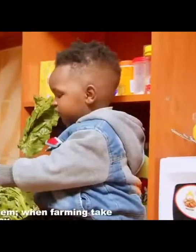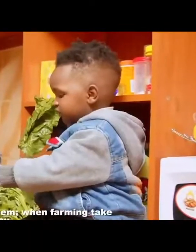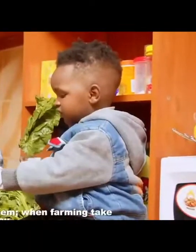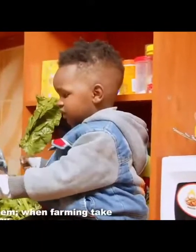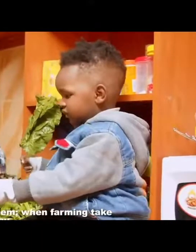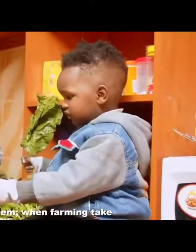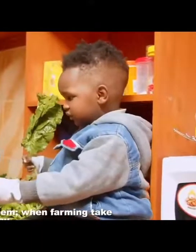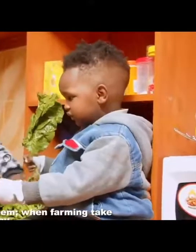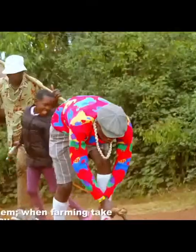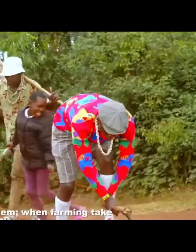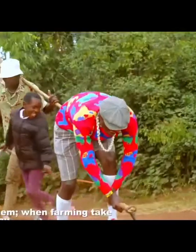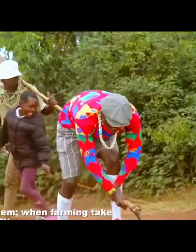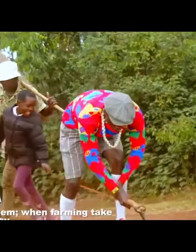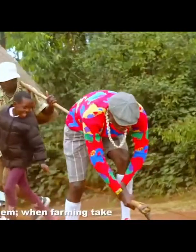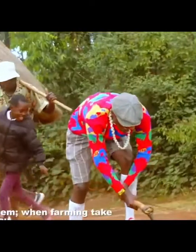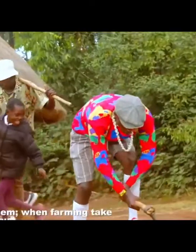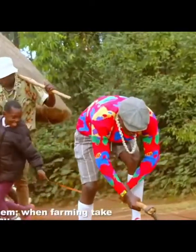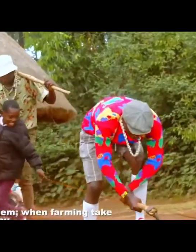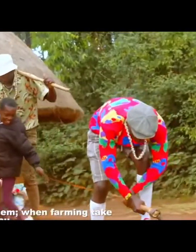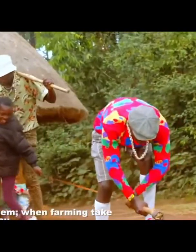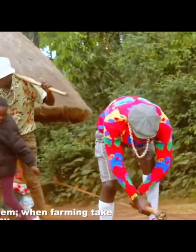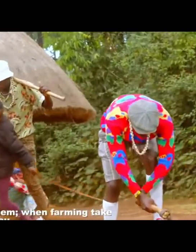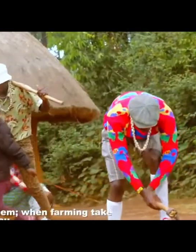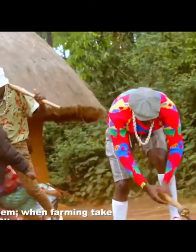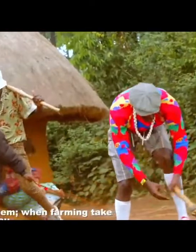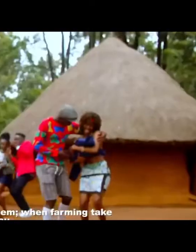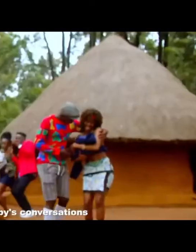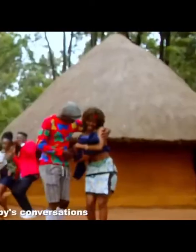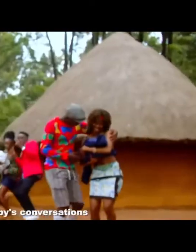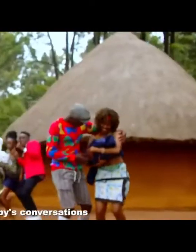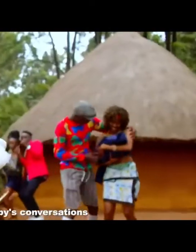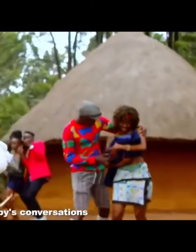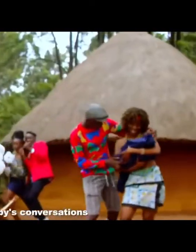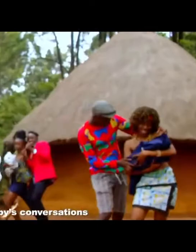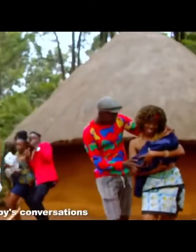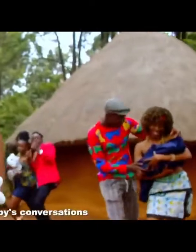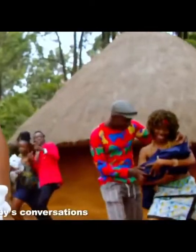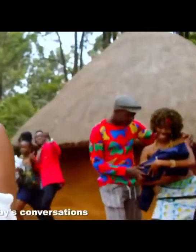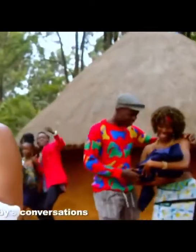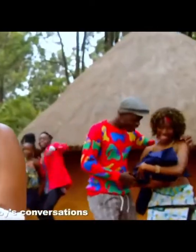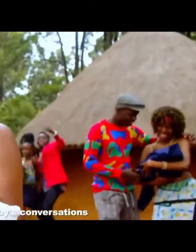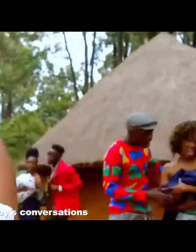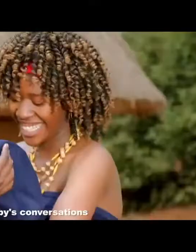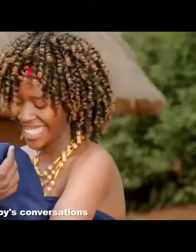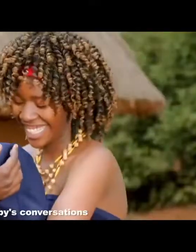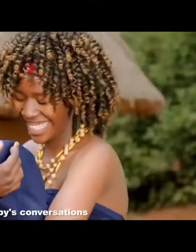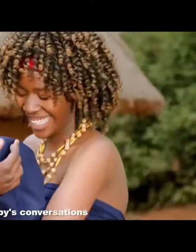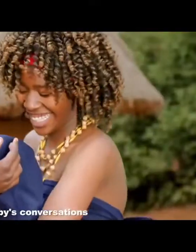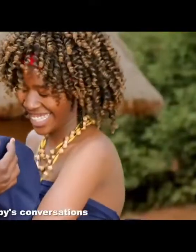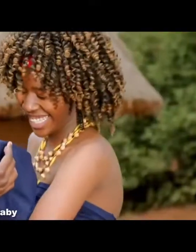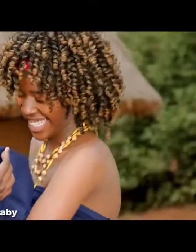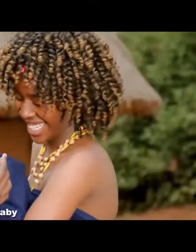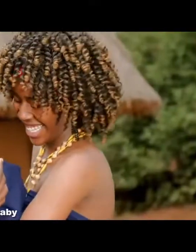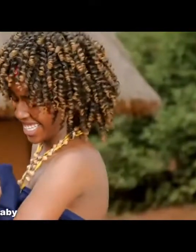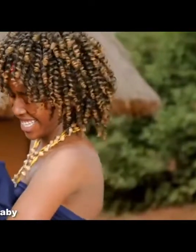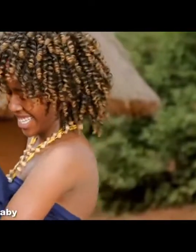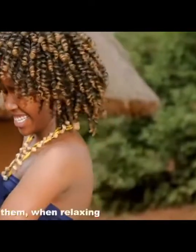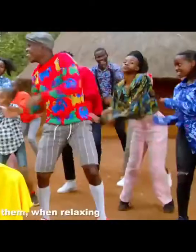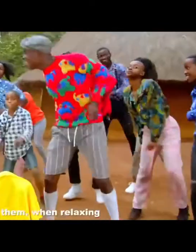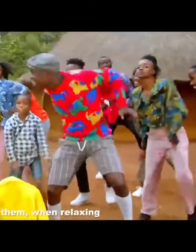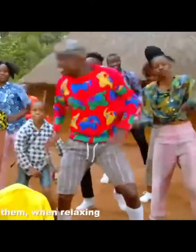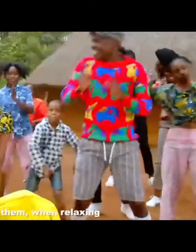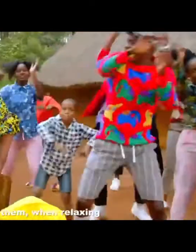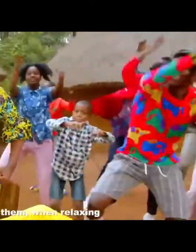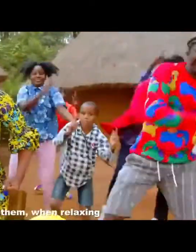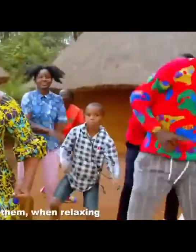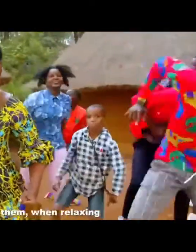Wakati unapika mweleze, unapoenda shamba mpeleke, akiuliza swali mjibu. Buja buja baby baby.